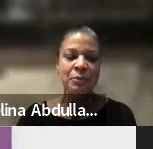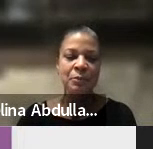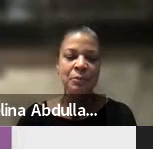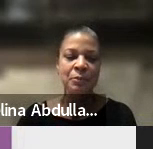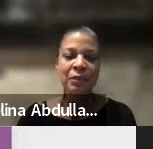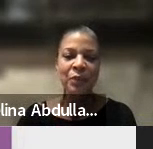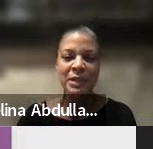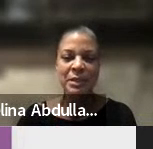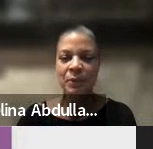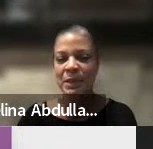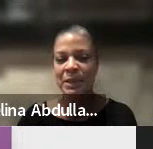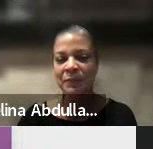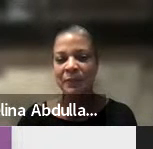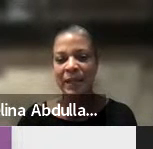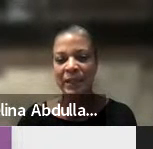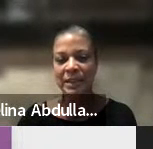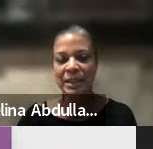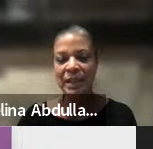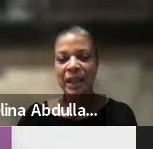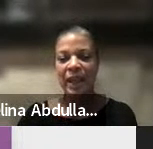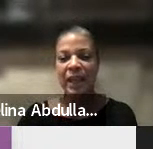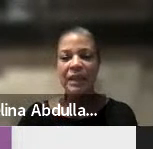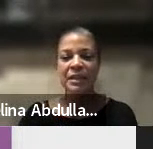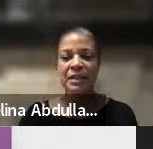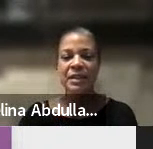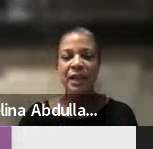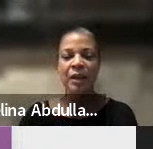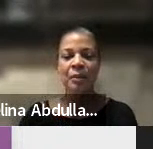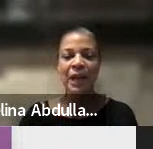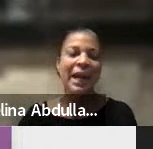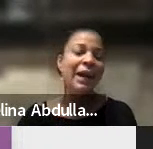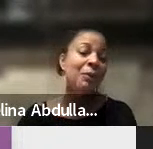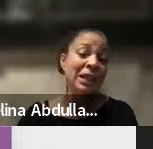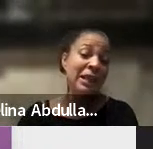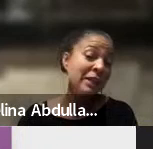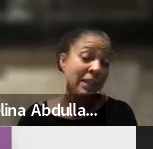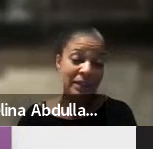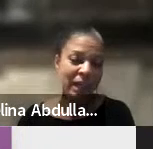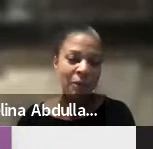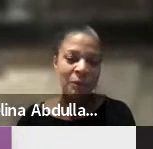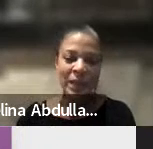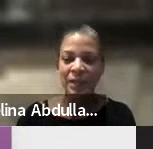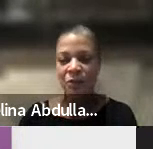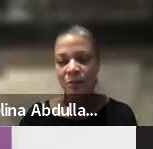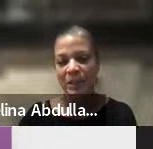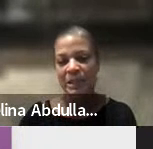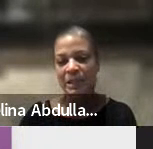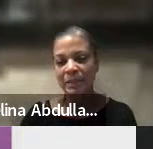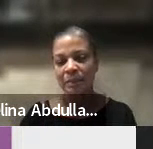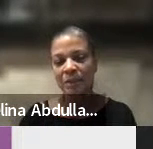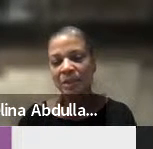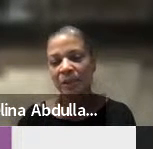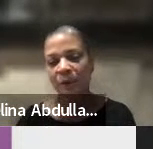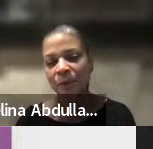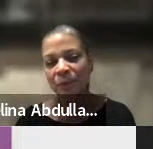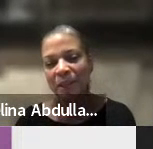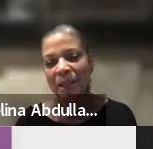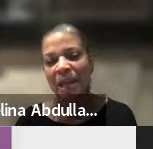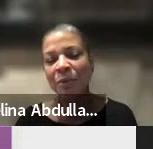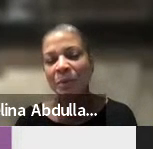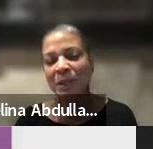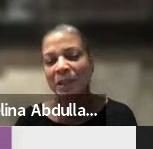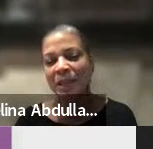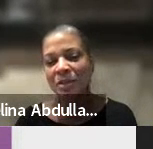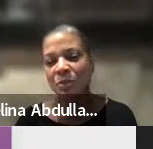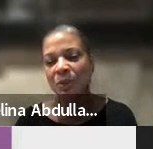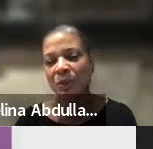white supremacy and white supremacist violence and how we kill it, how we end racism. So